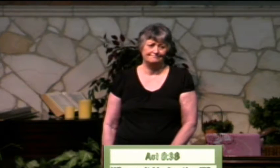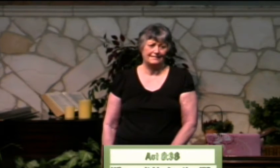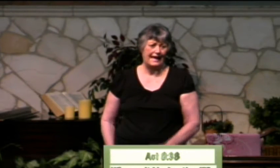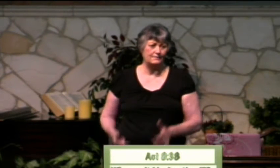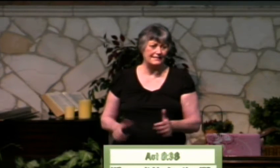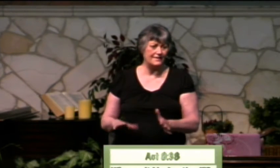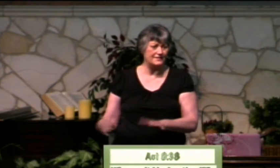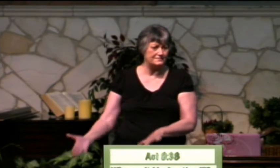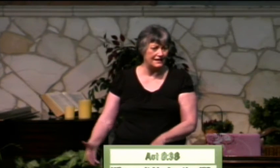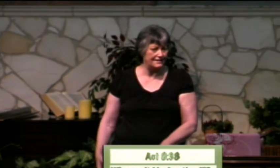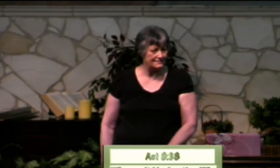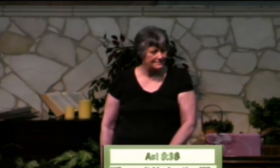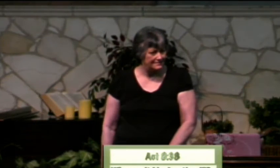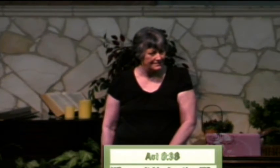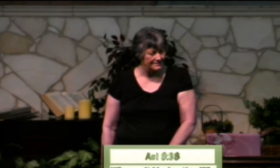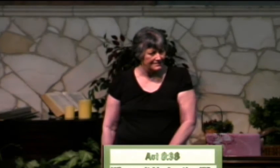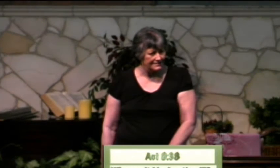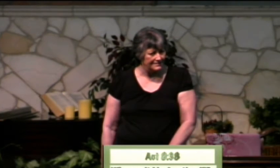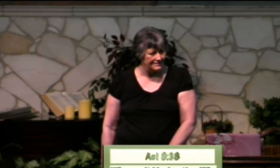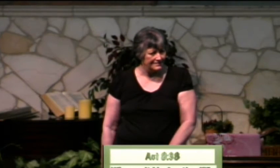And we let them die.